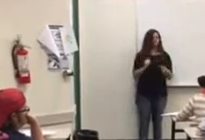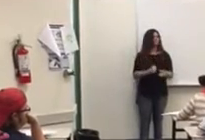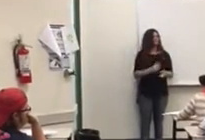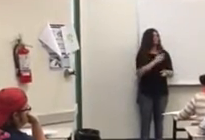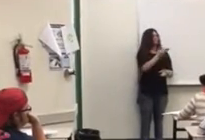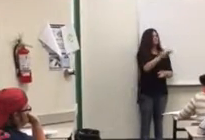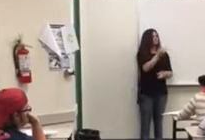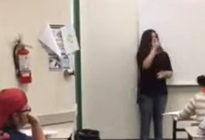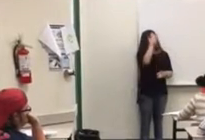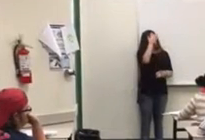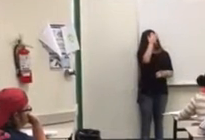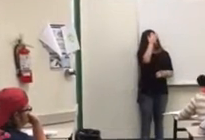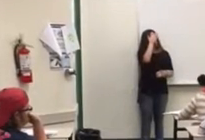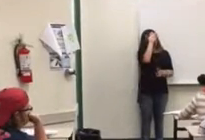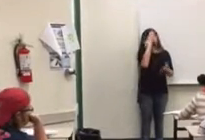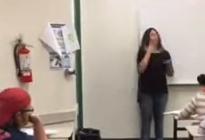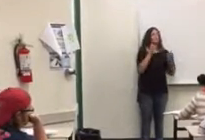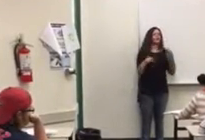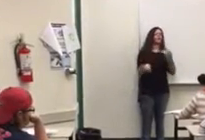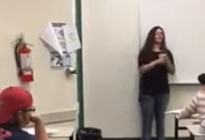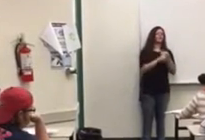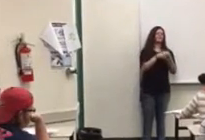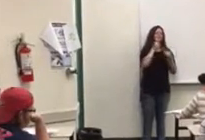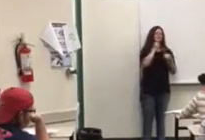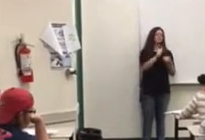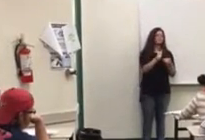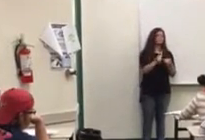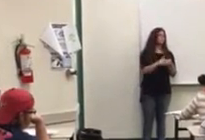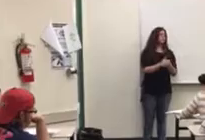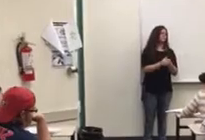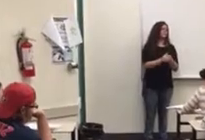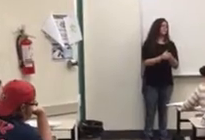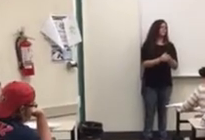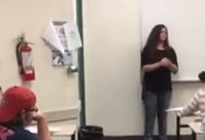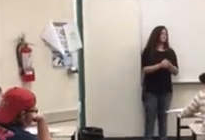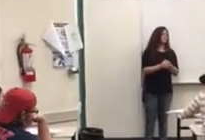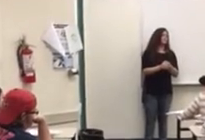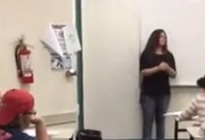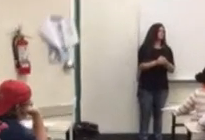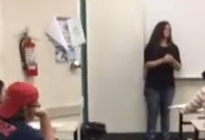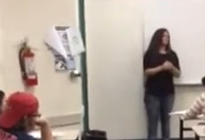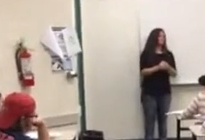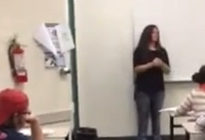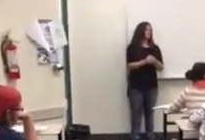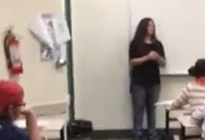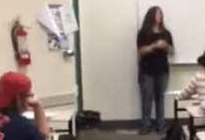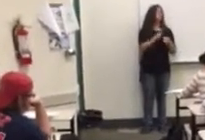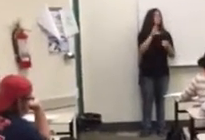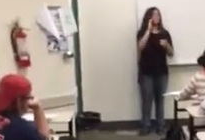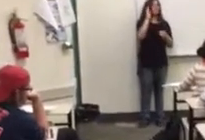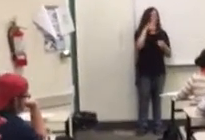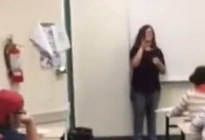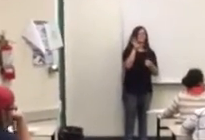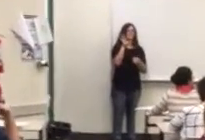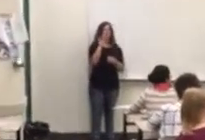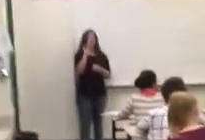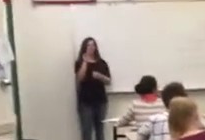Don't put like an insanely hard readable scripted font or something insane where it's